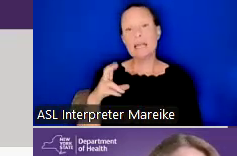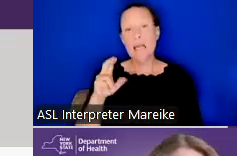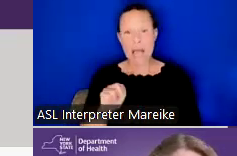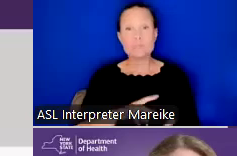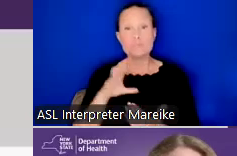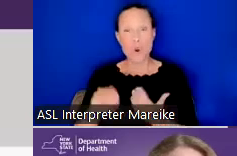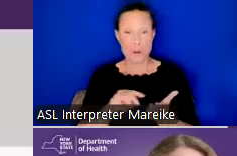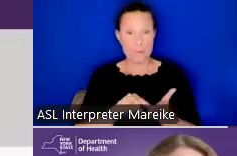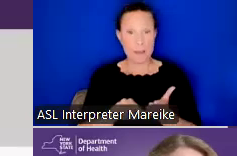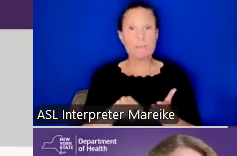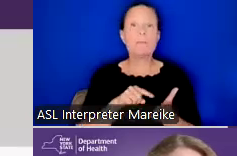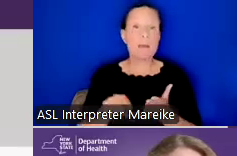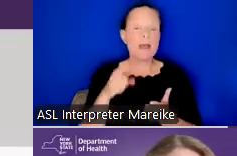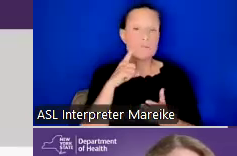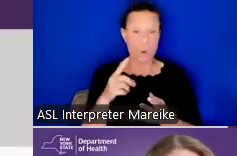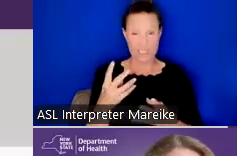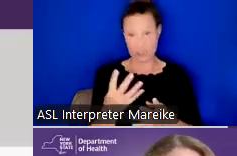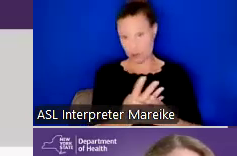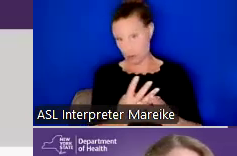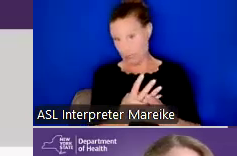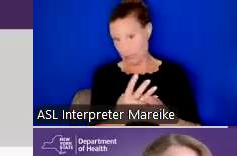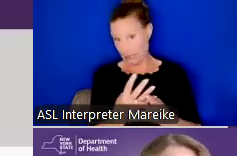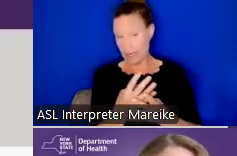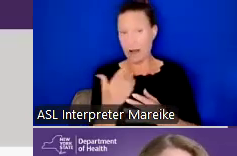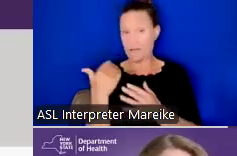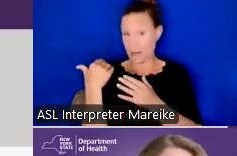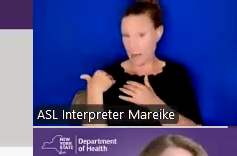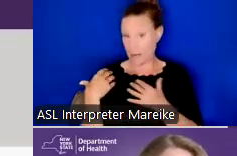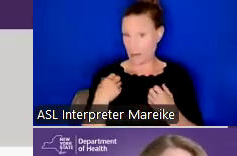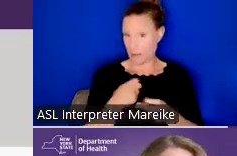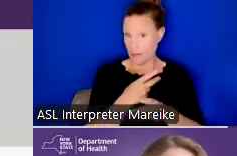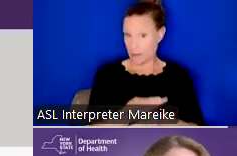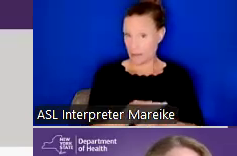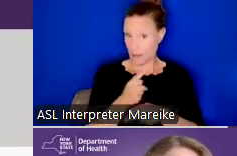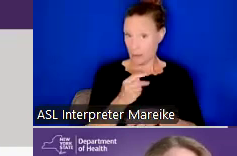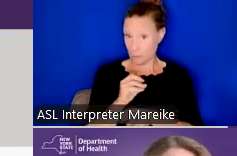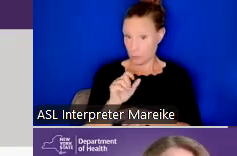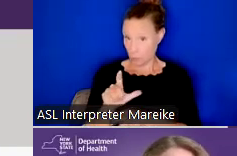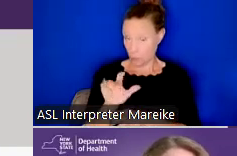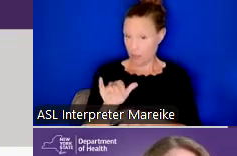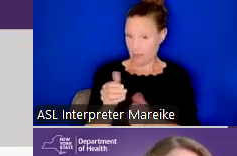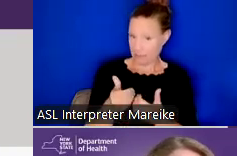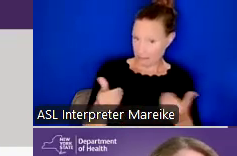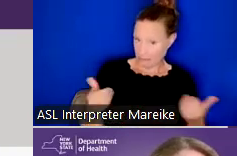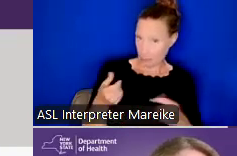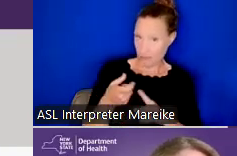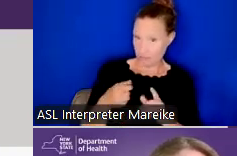pay for the screening of the accountable healthcare tool, right? That's separate and distinct from the state